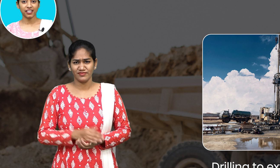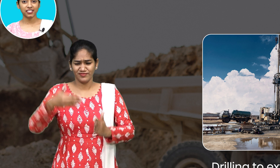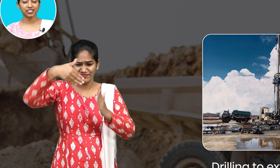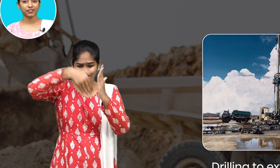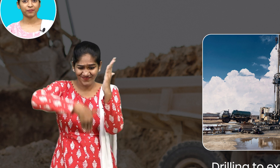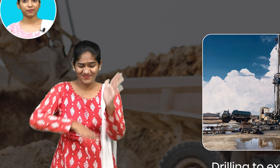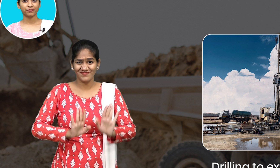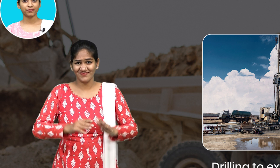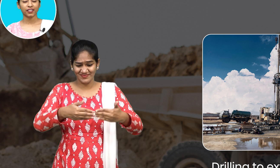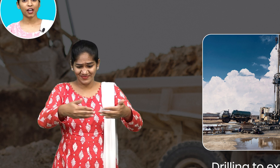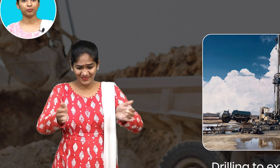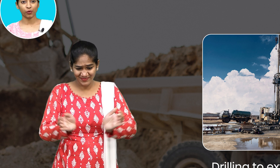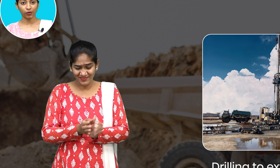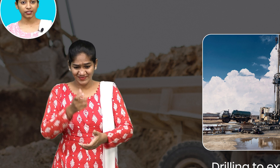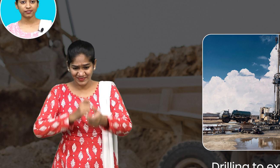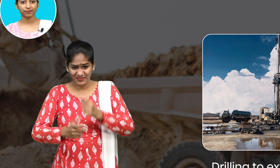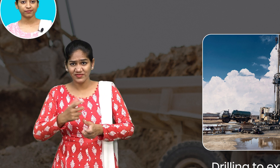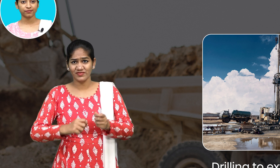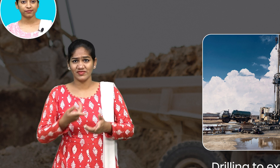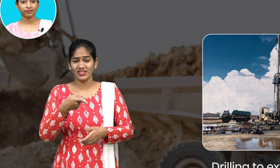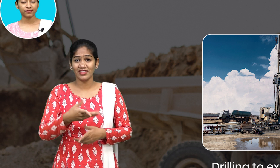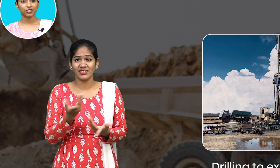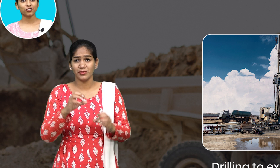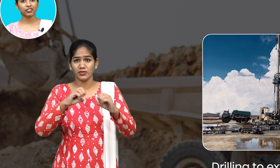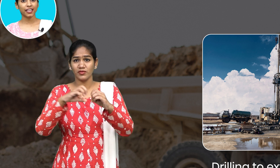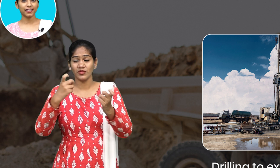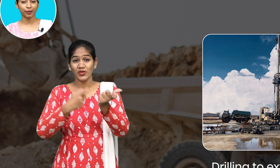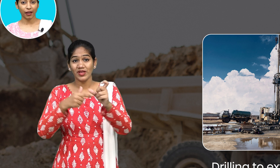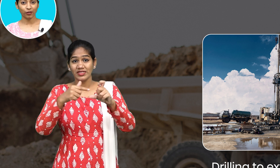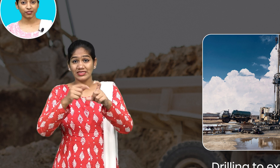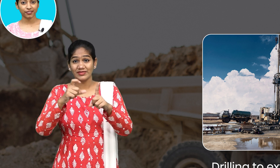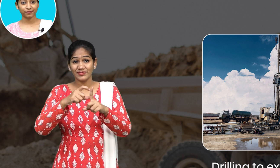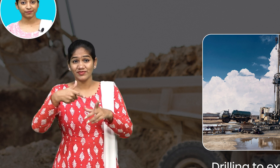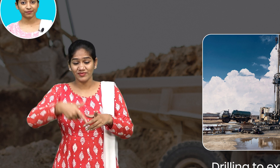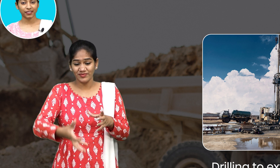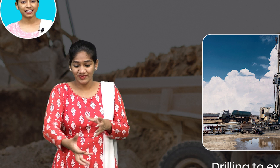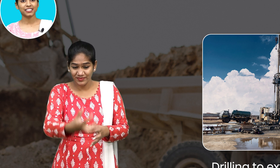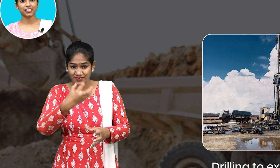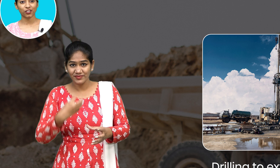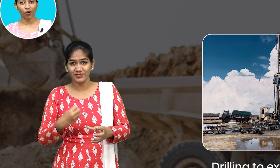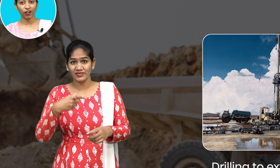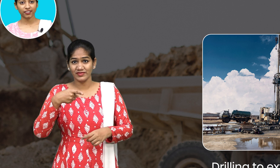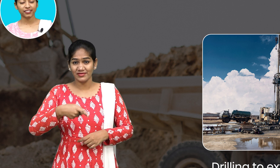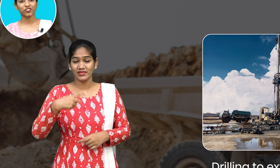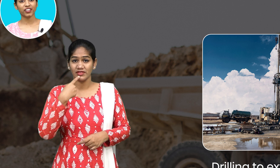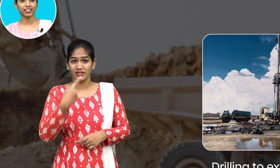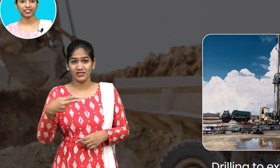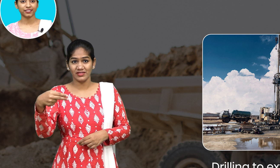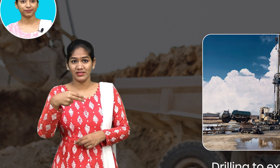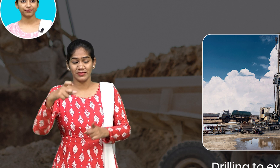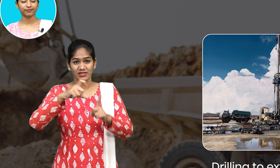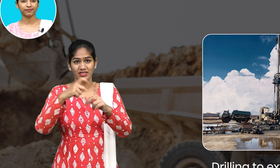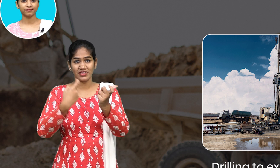Deep wells are bored to take them out. This is called